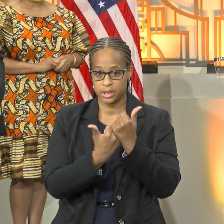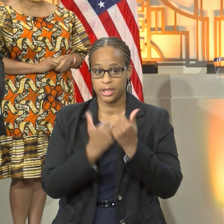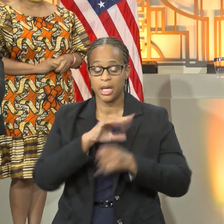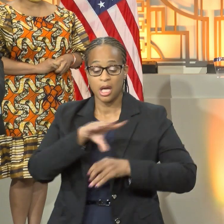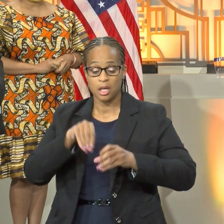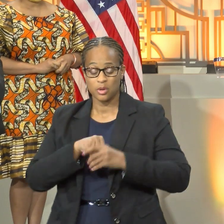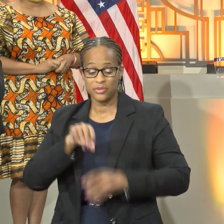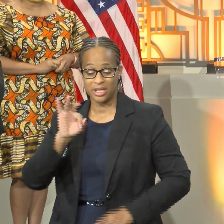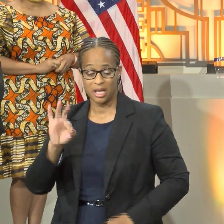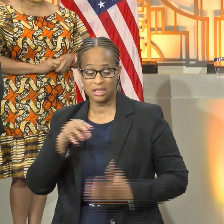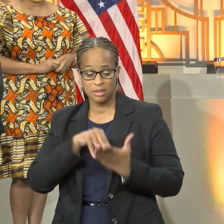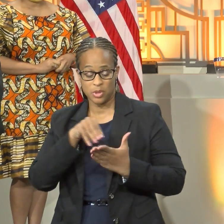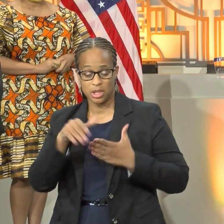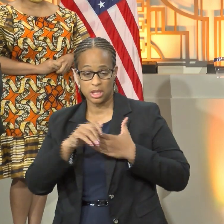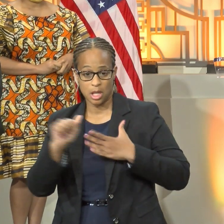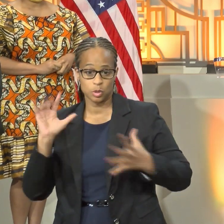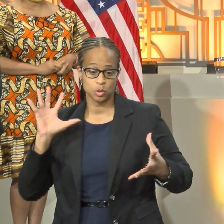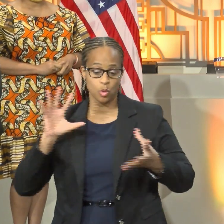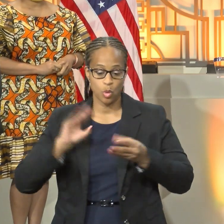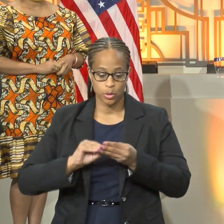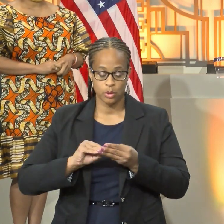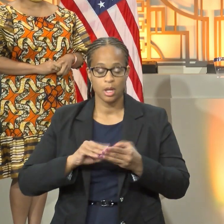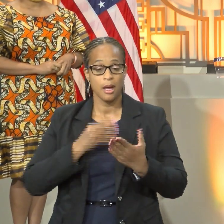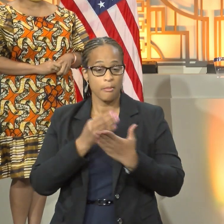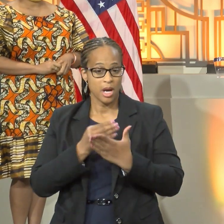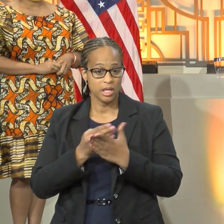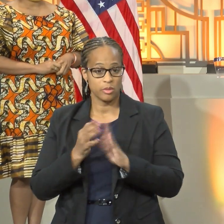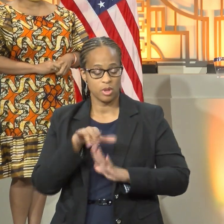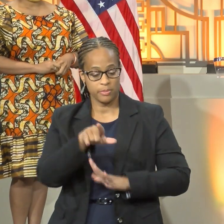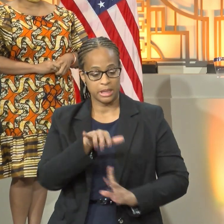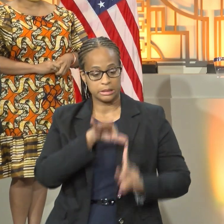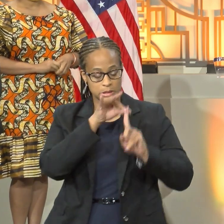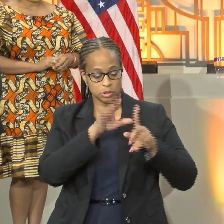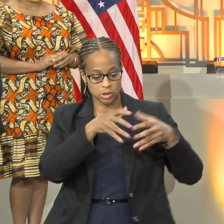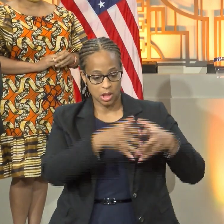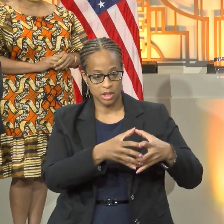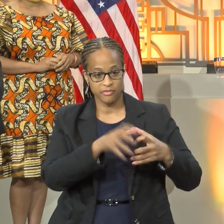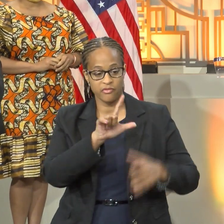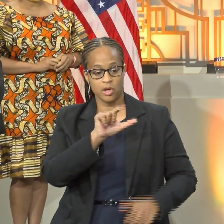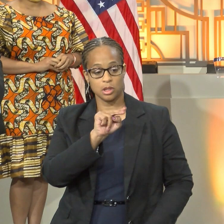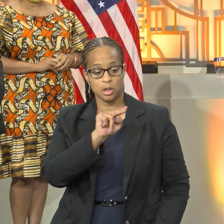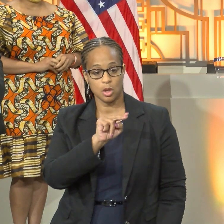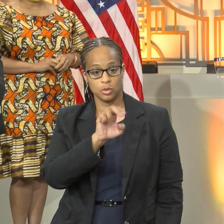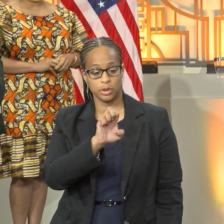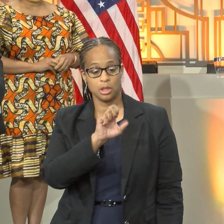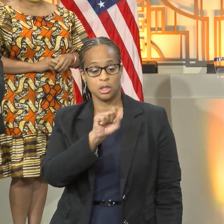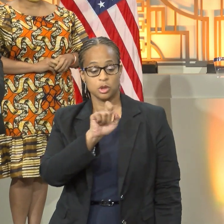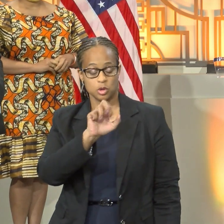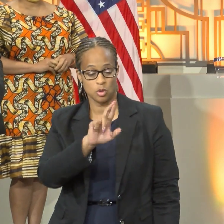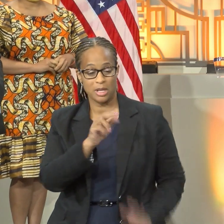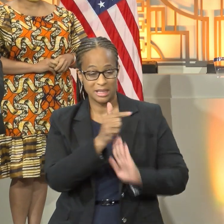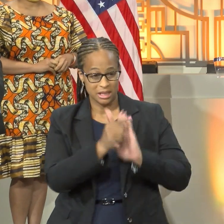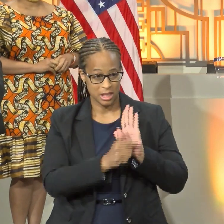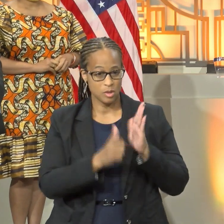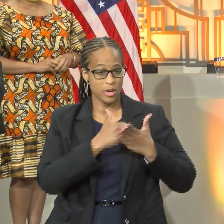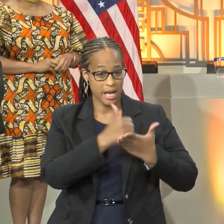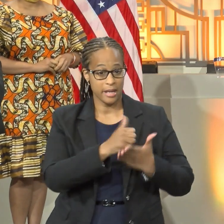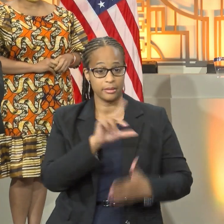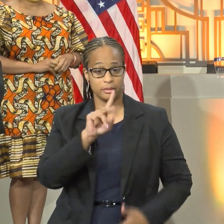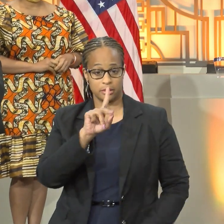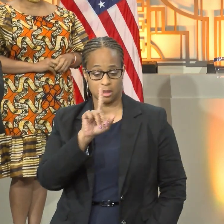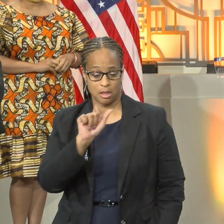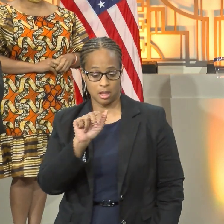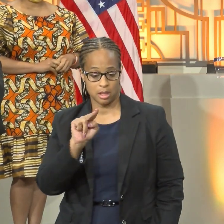in the $19 million total, money will be set aside for Lone Star Legal Aid. And Donna will be